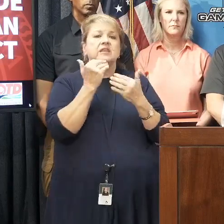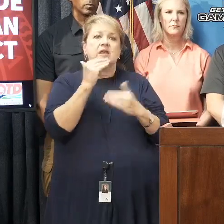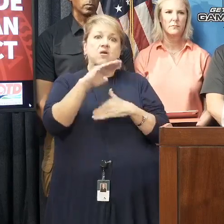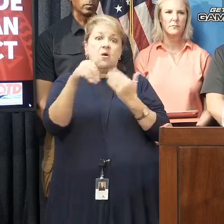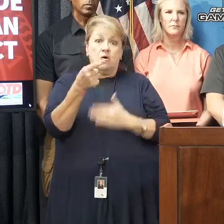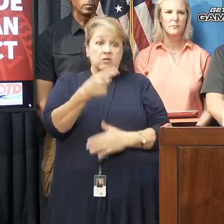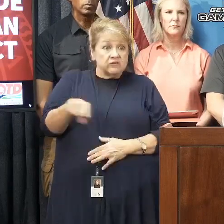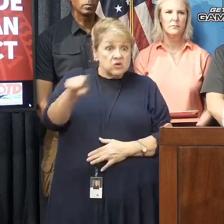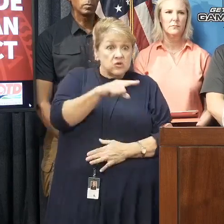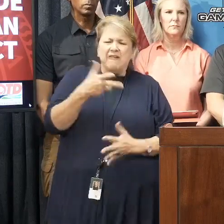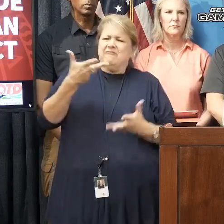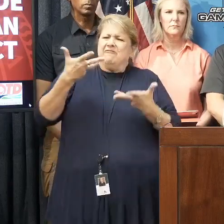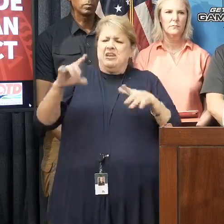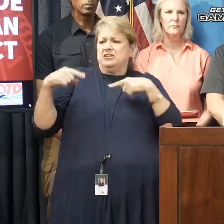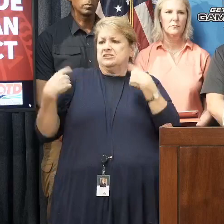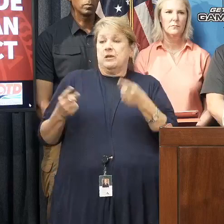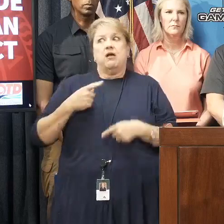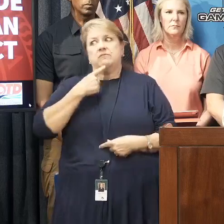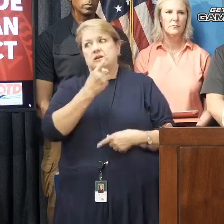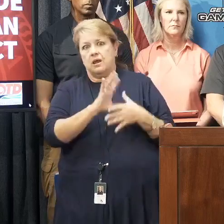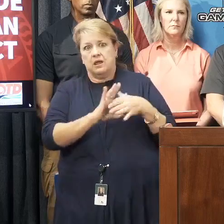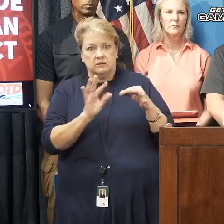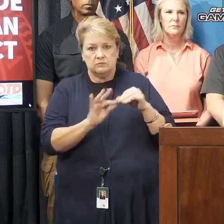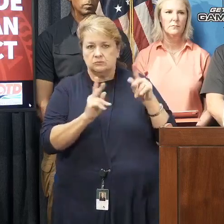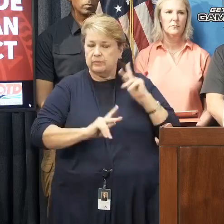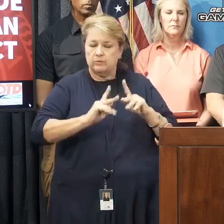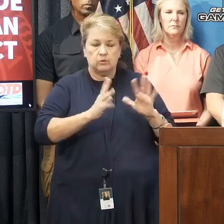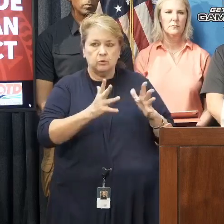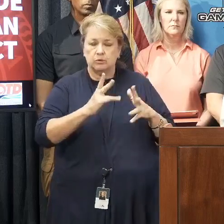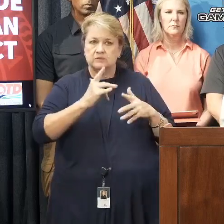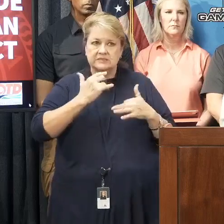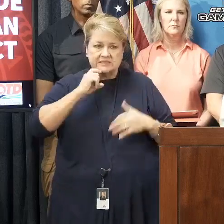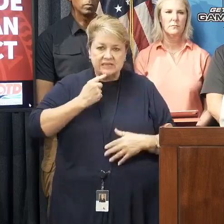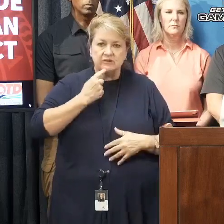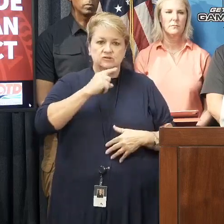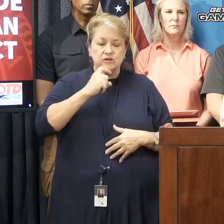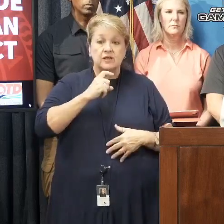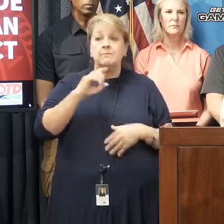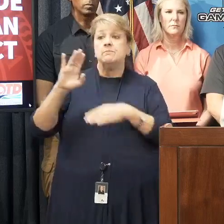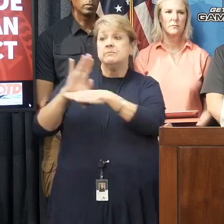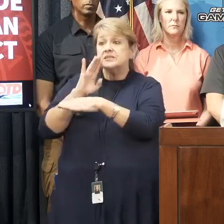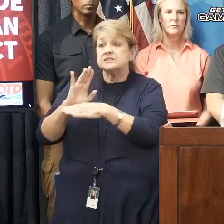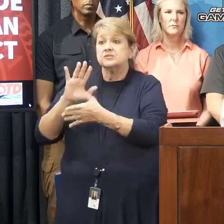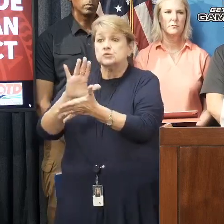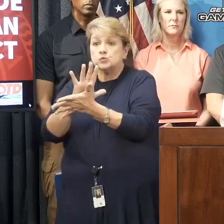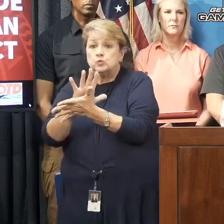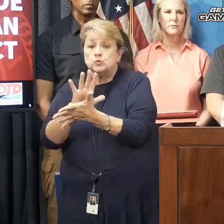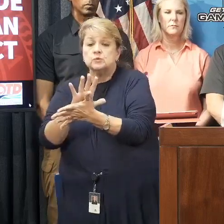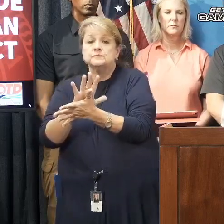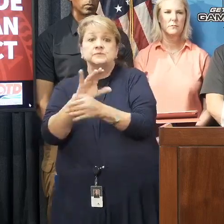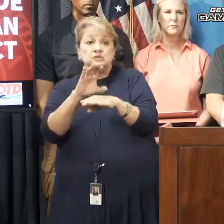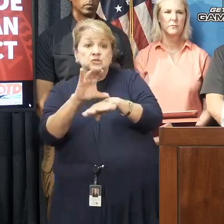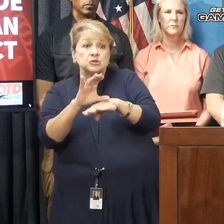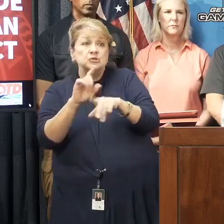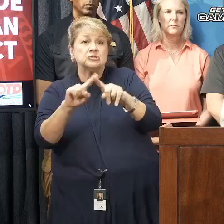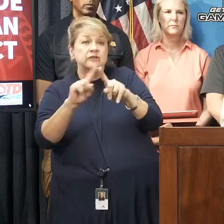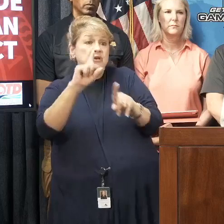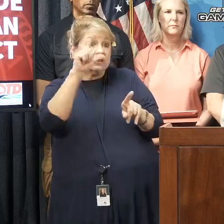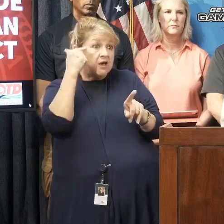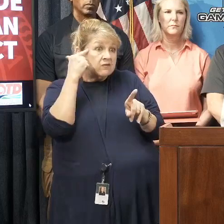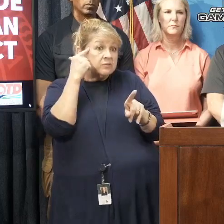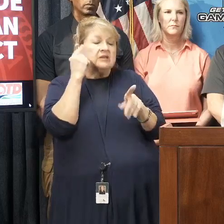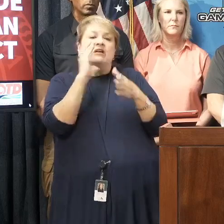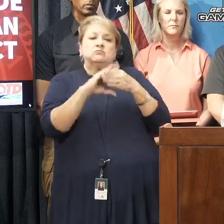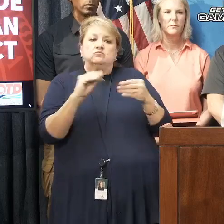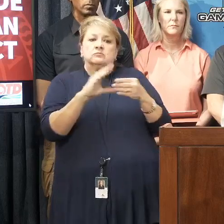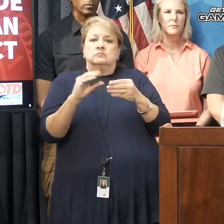has done all of this so far, especially businesses, schools, churches, and government buildings that have shared the